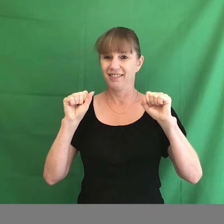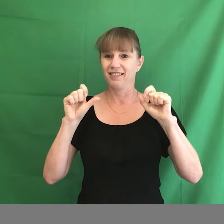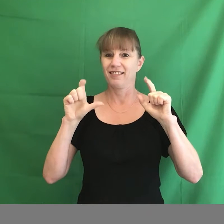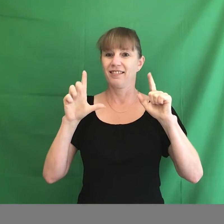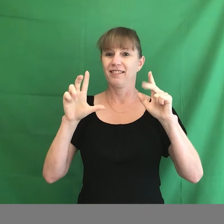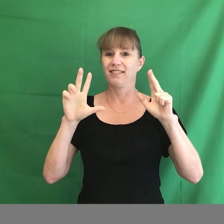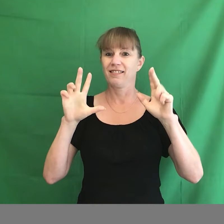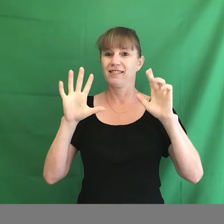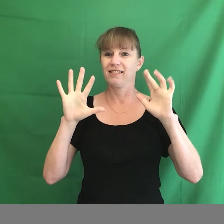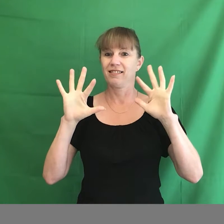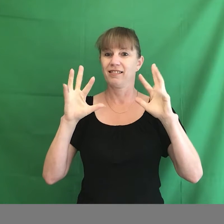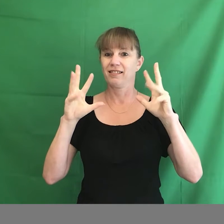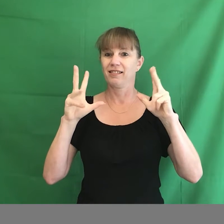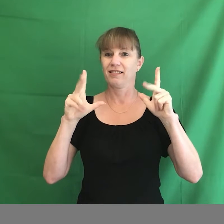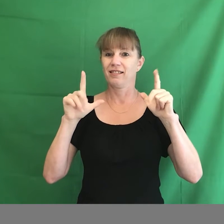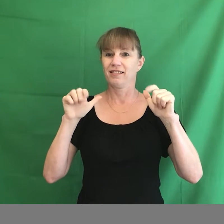Last one.